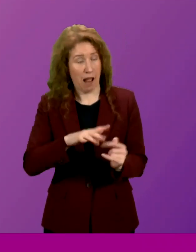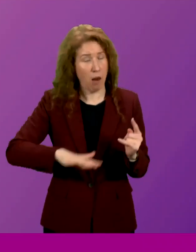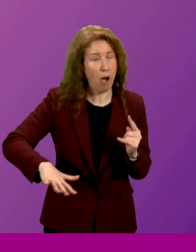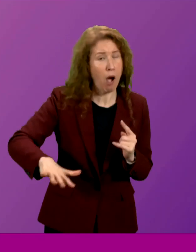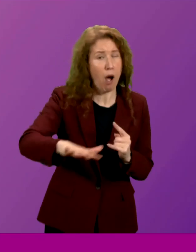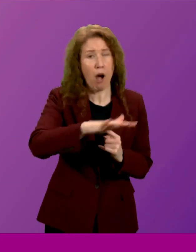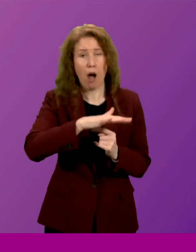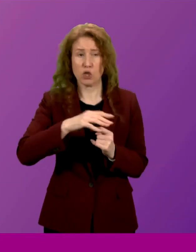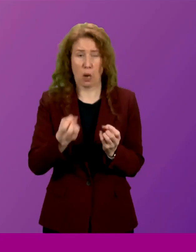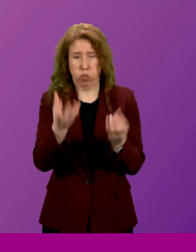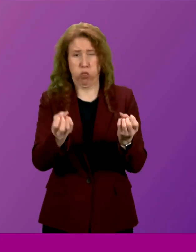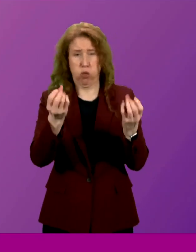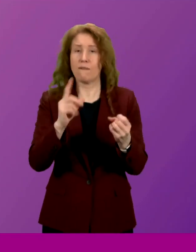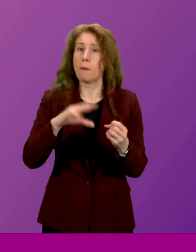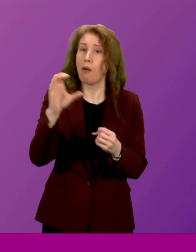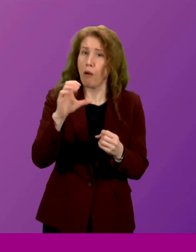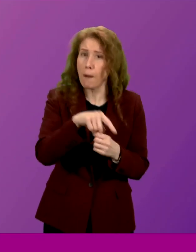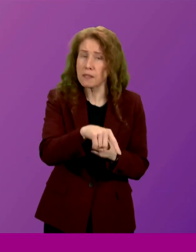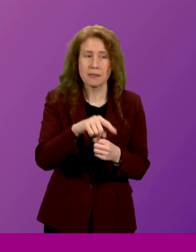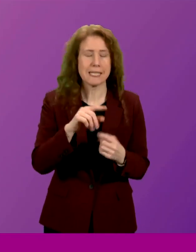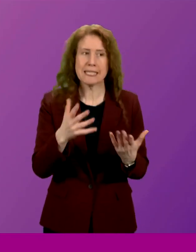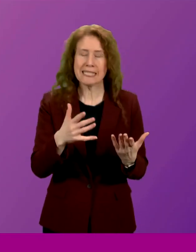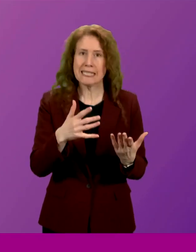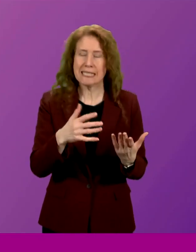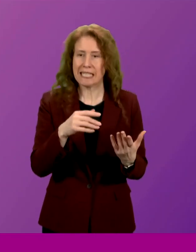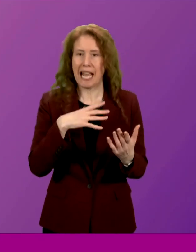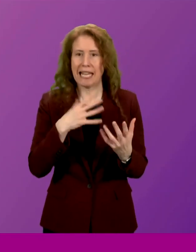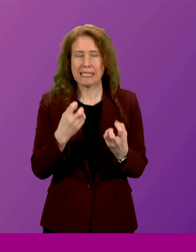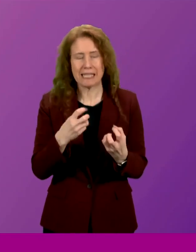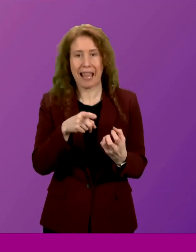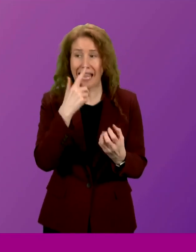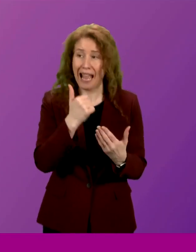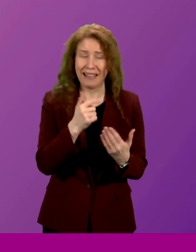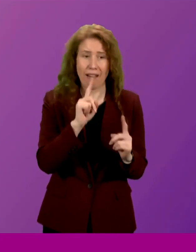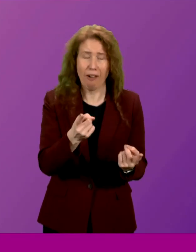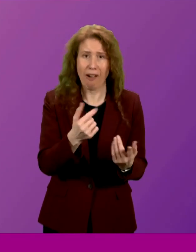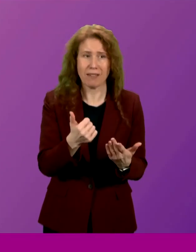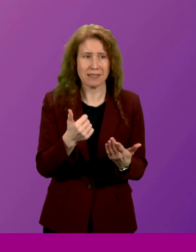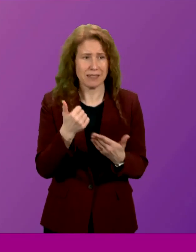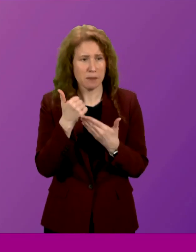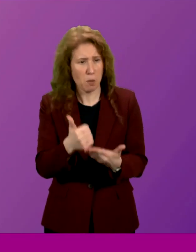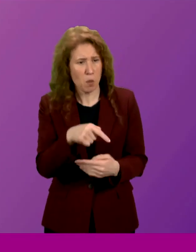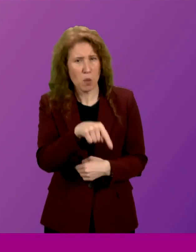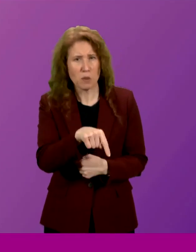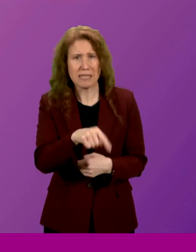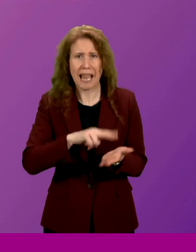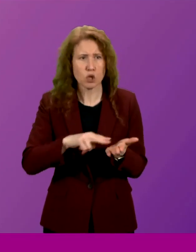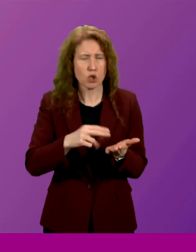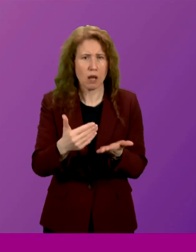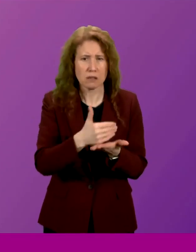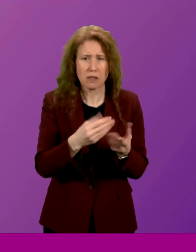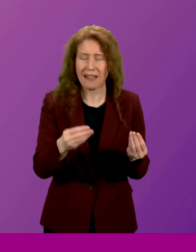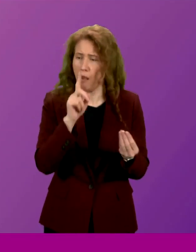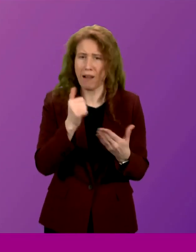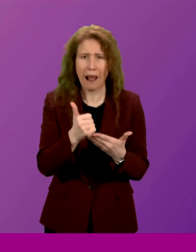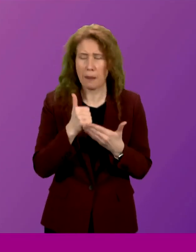single sources of emissions. They can't support nature restoration and nor provide solutions to issues like